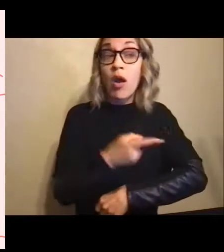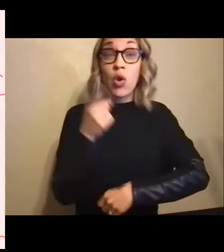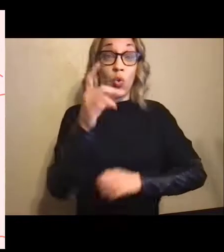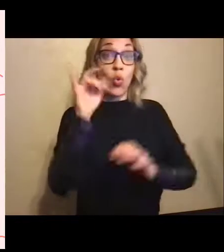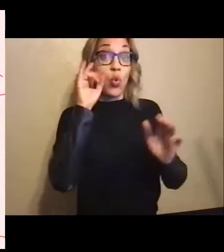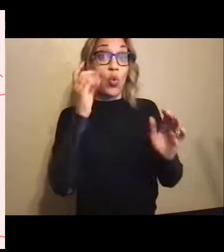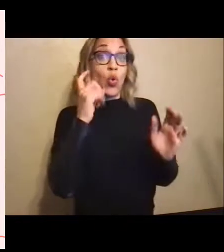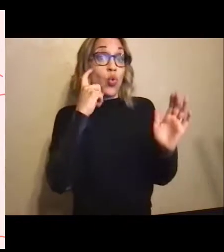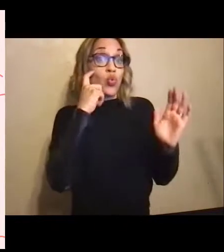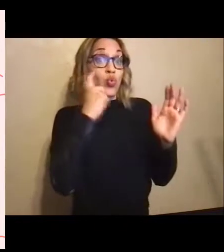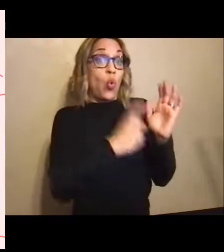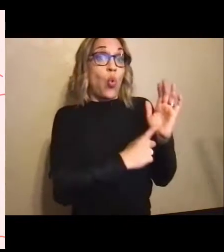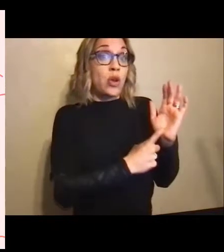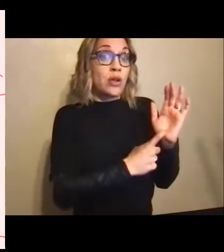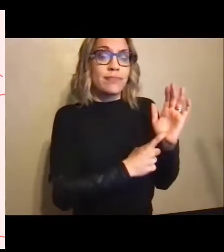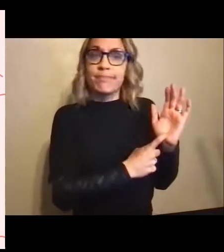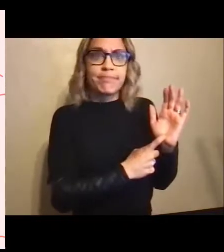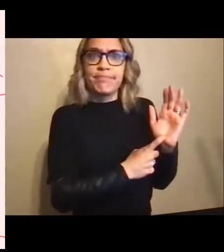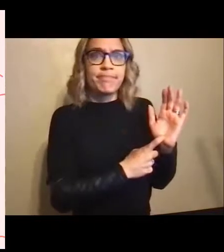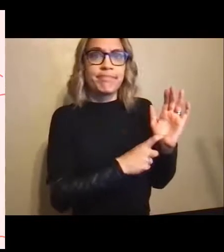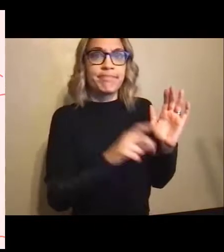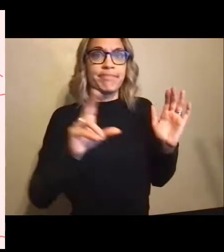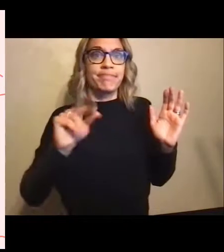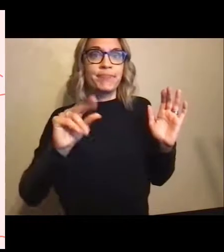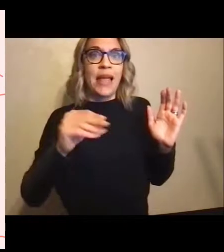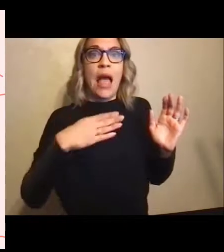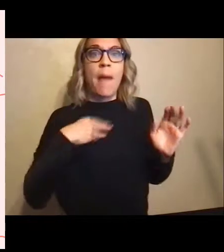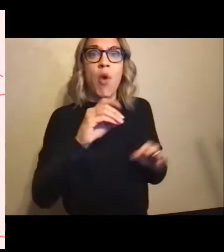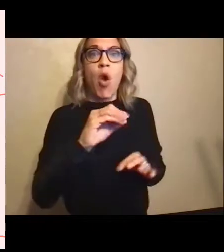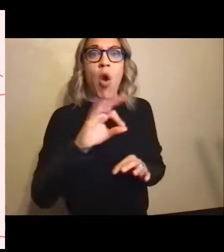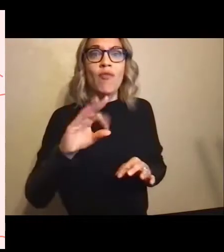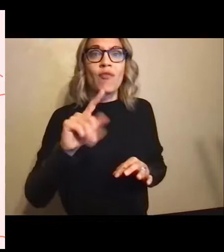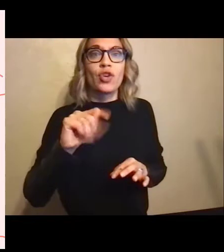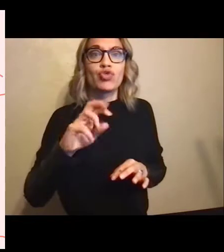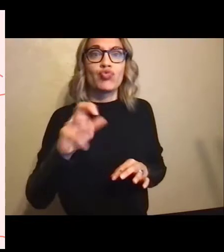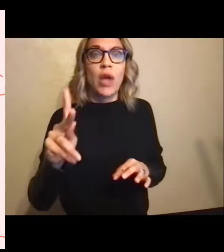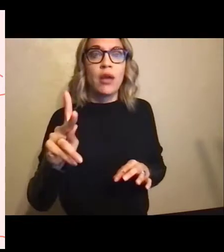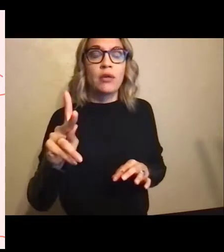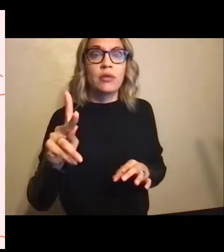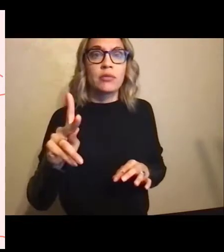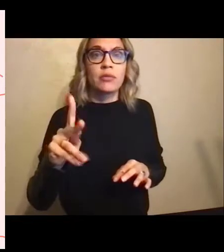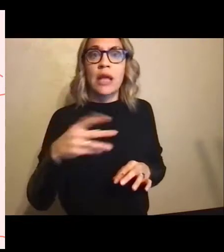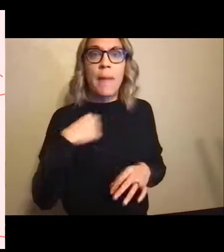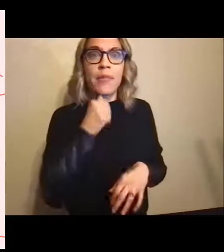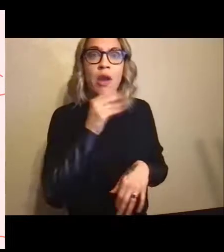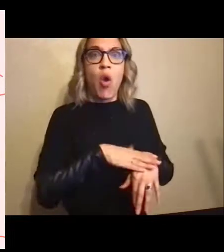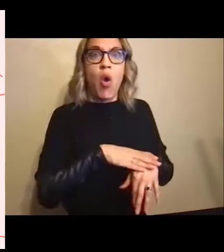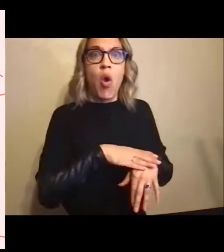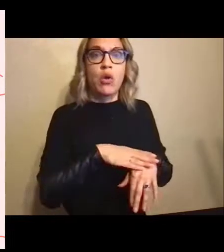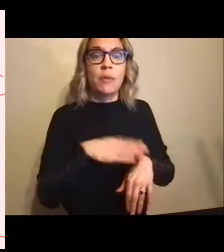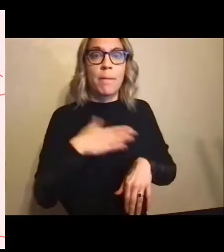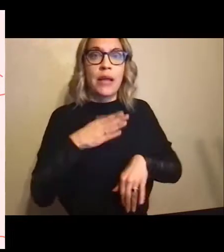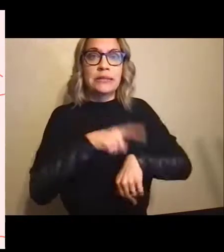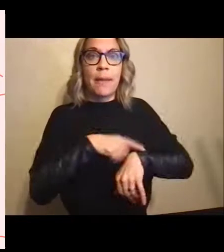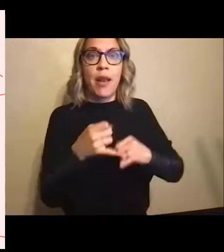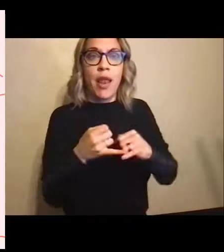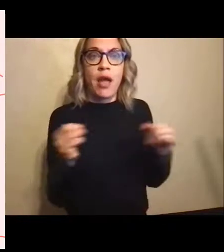You can then analyze it to see if it will really take that long. And if you notice that maybe you're